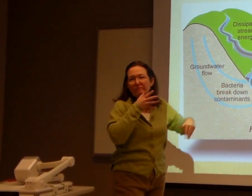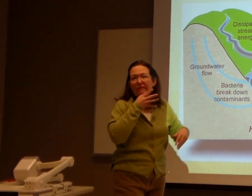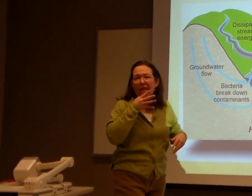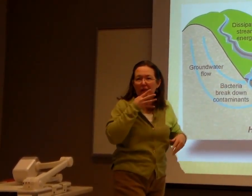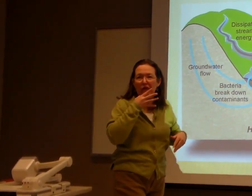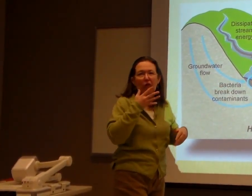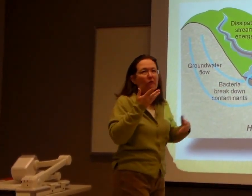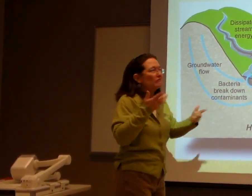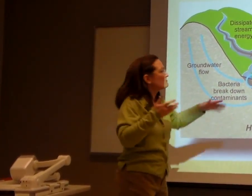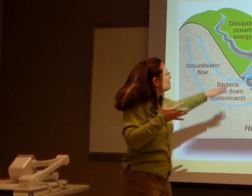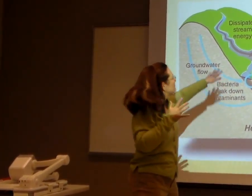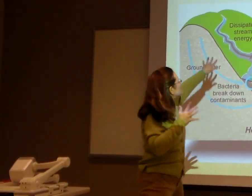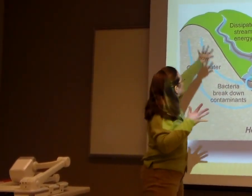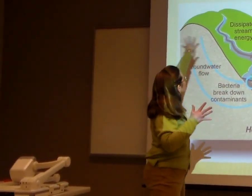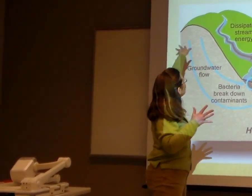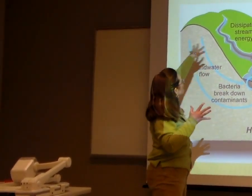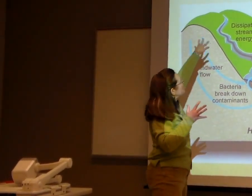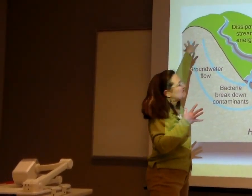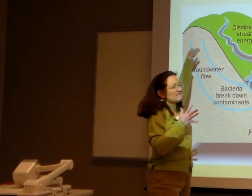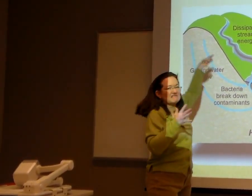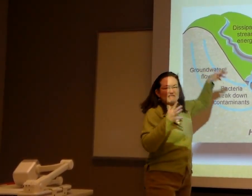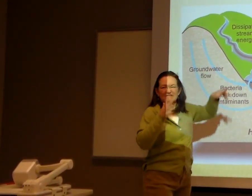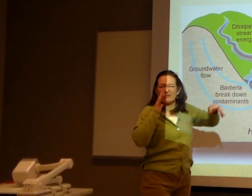And it runs off into the wetlands.